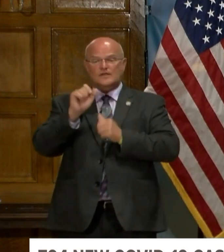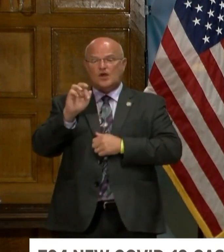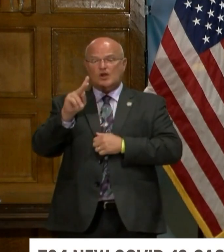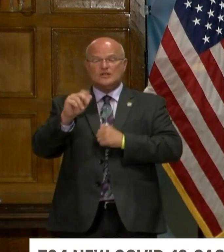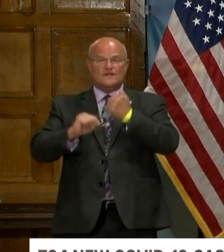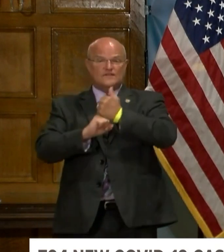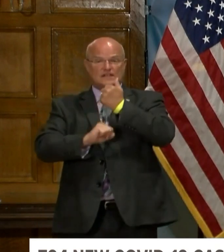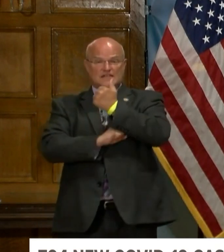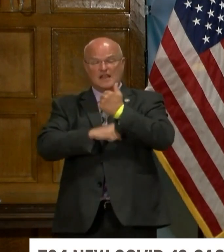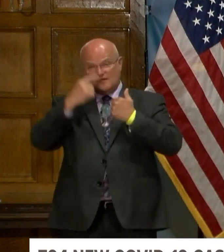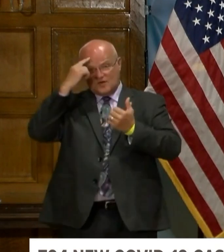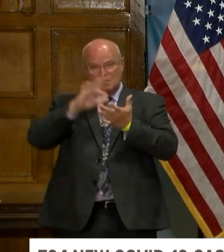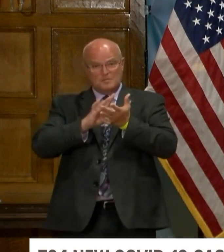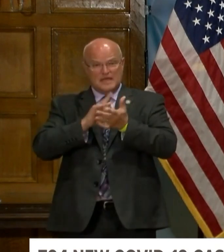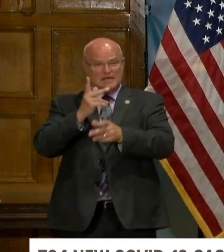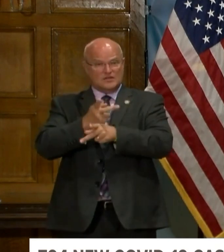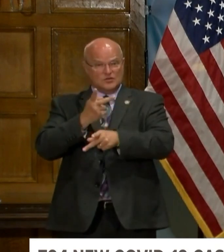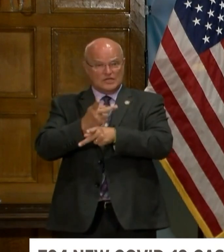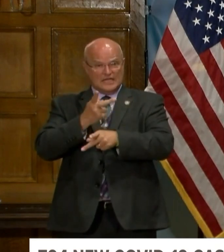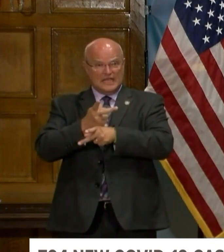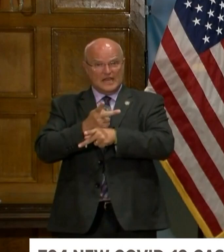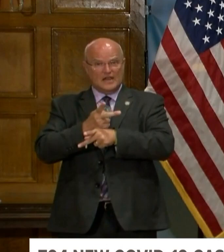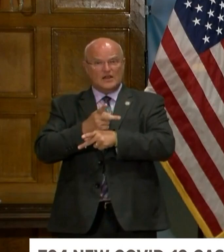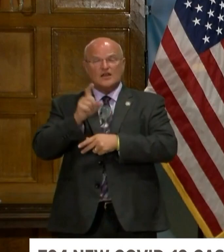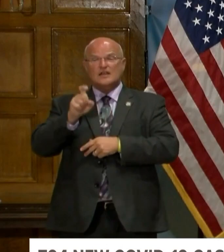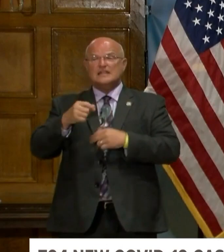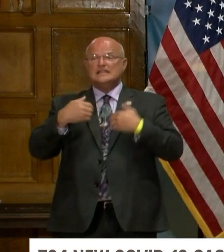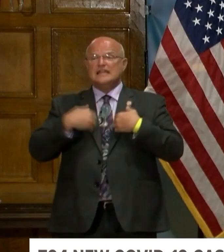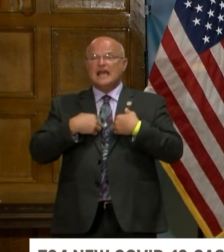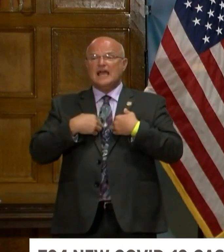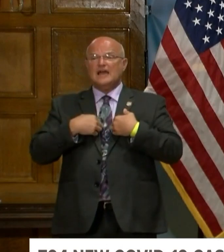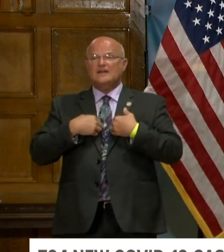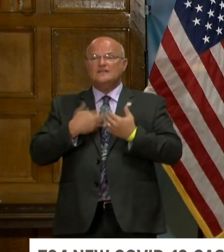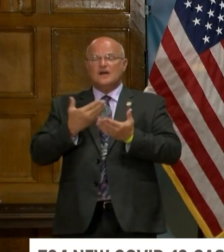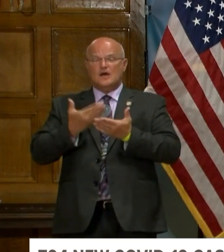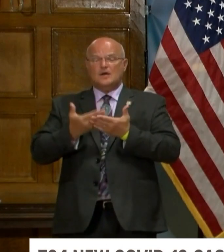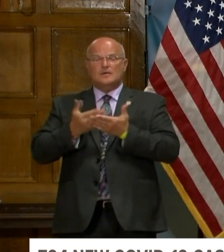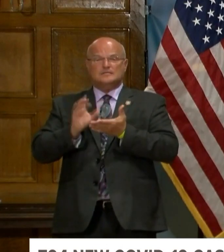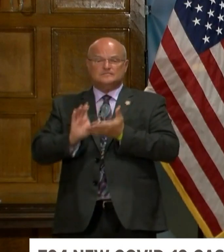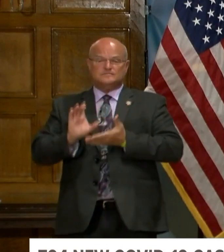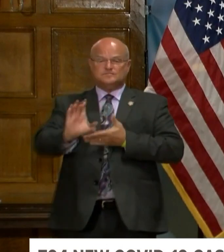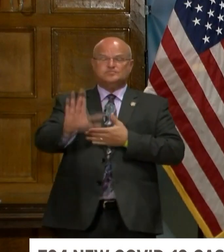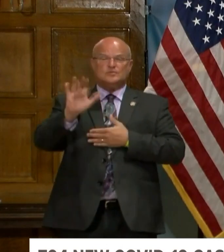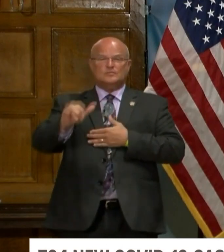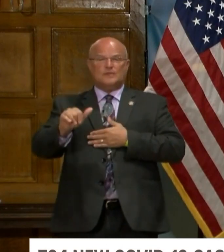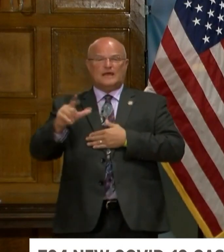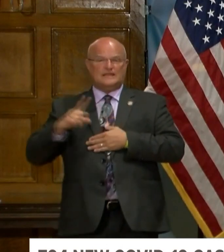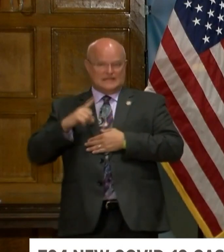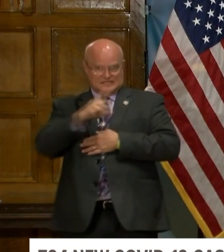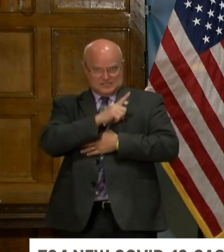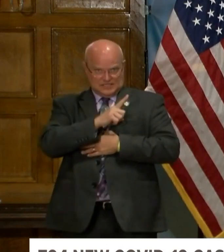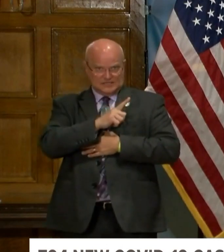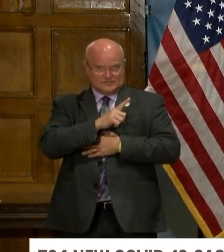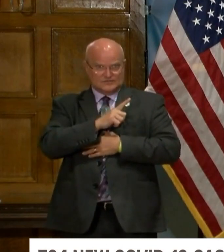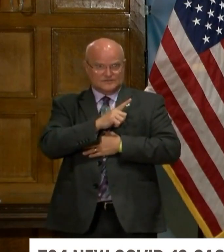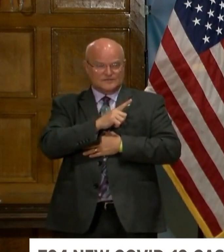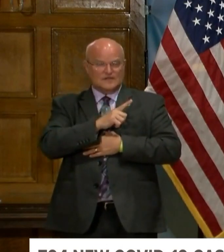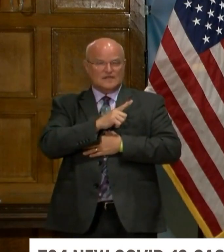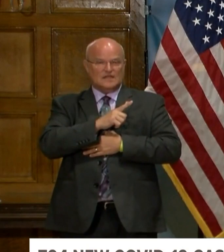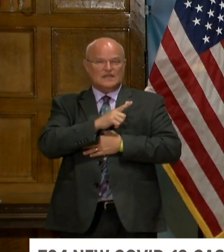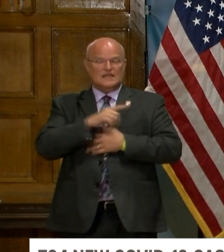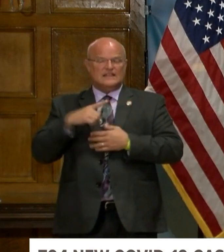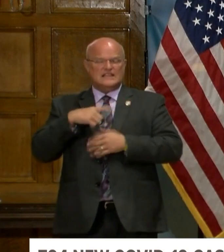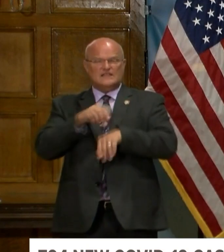Arkansas Foundation for Medical Care needs to have an appropriation by the Arkansas General Assembly. The